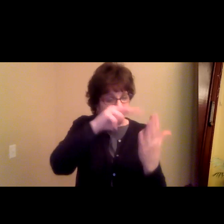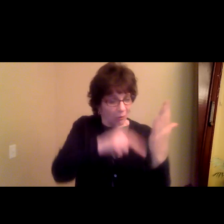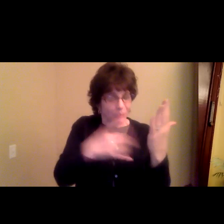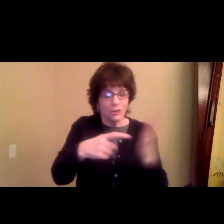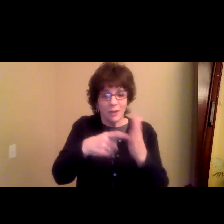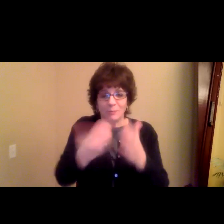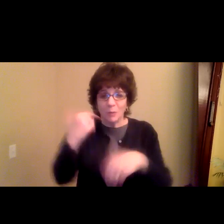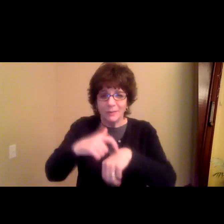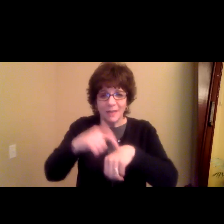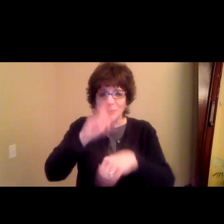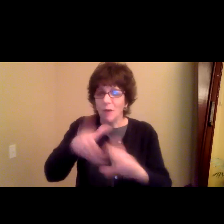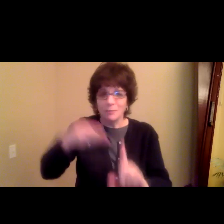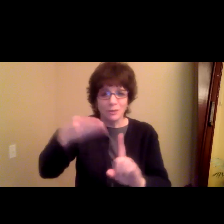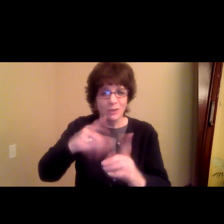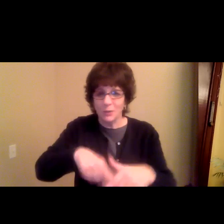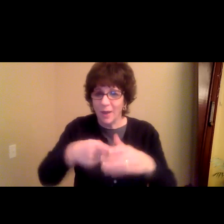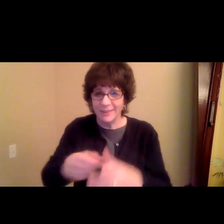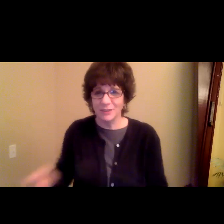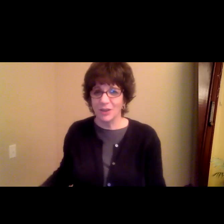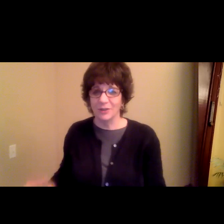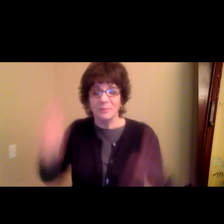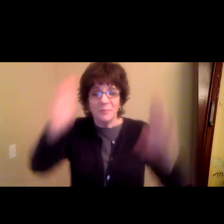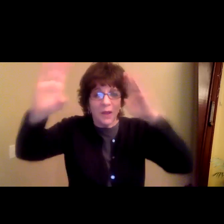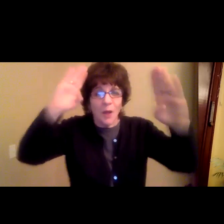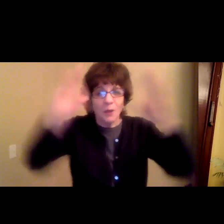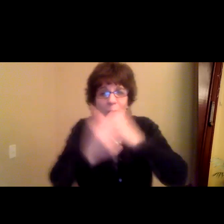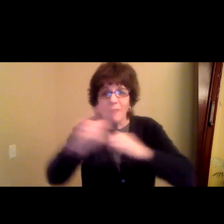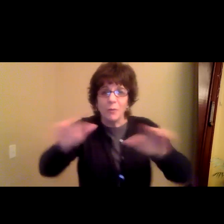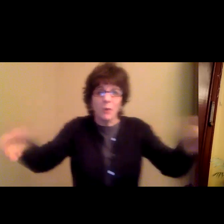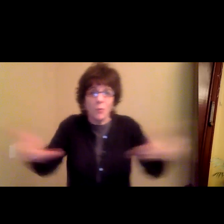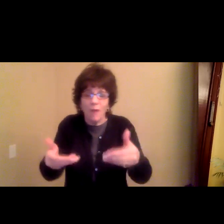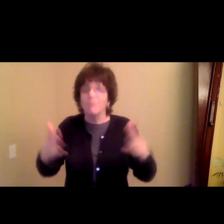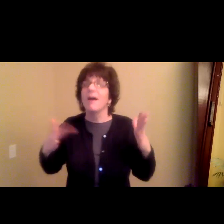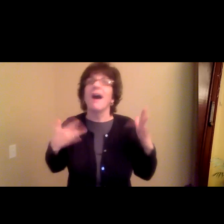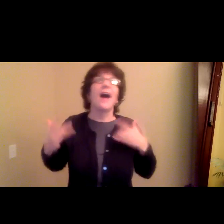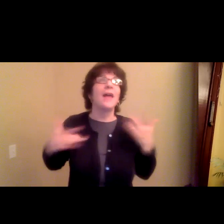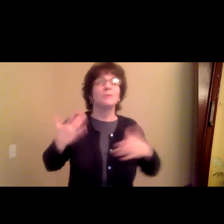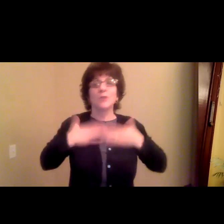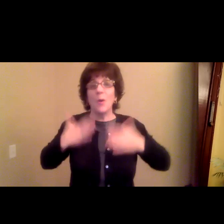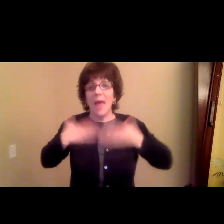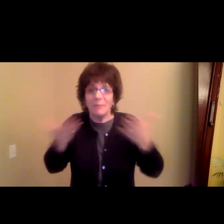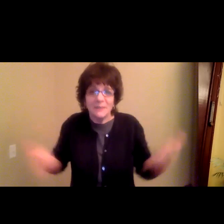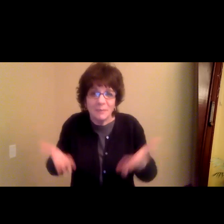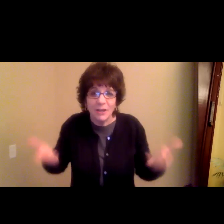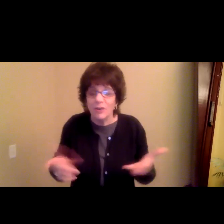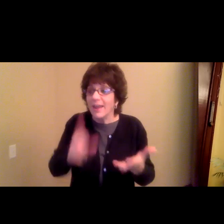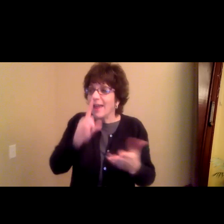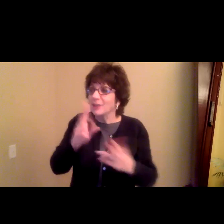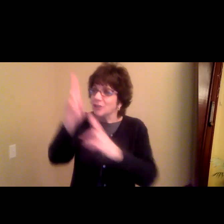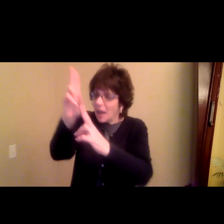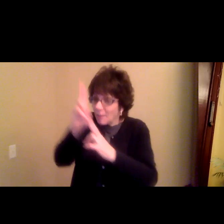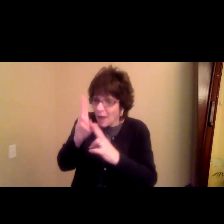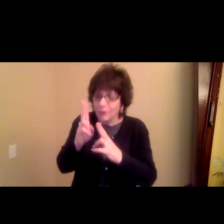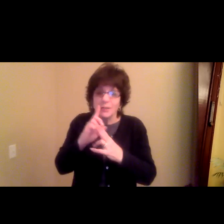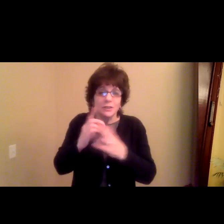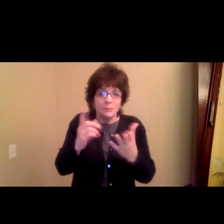let me get right to it. Well, hello, everybody. Welcome. I'm so excited to be here. Actually honored to be able to talk to